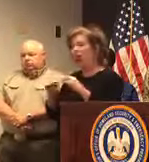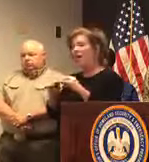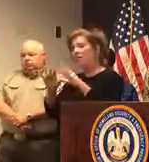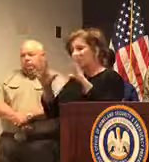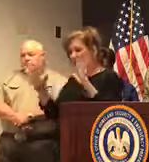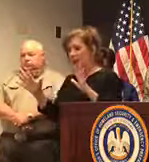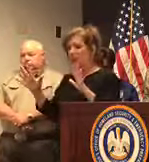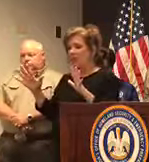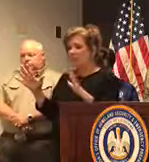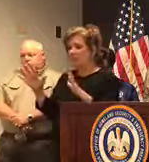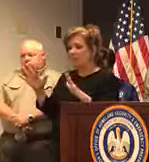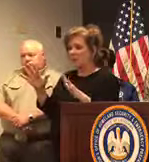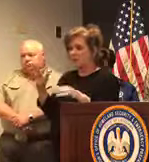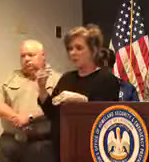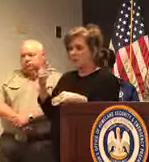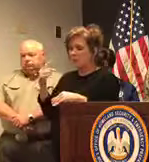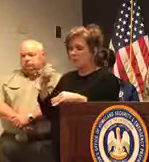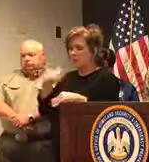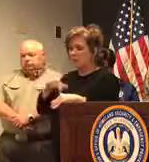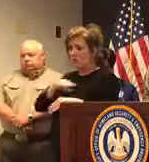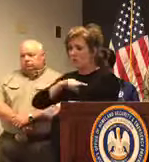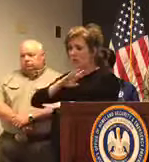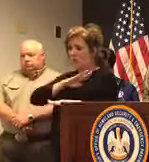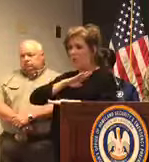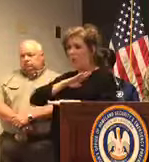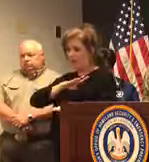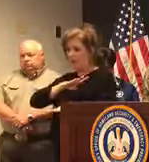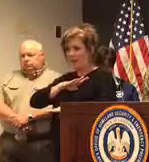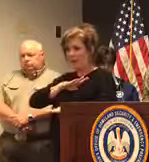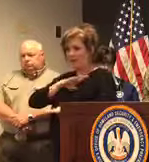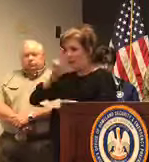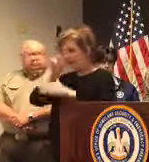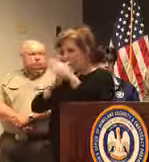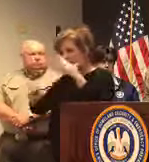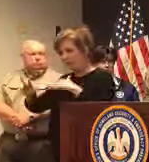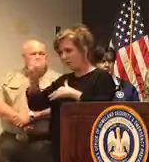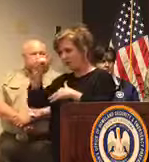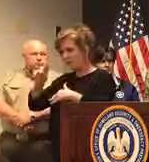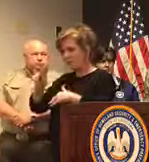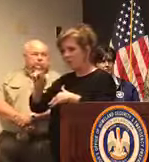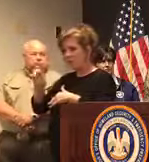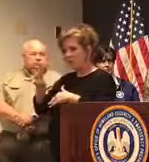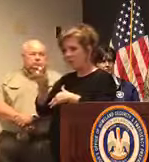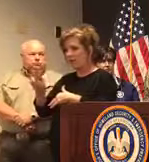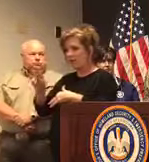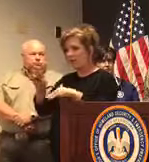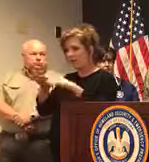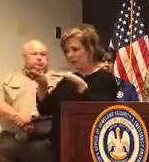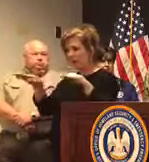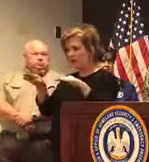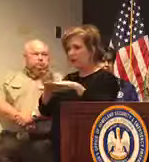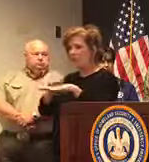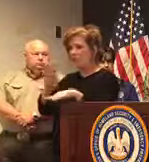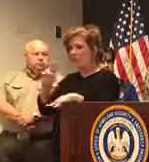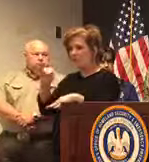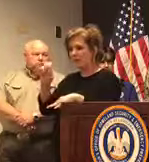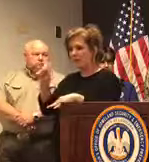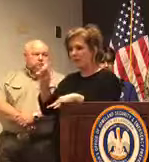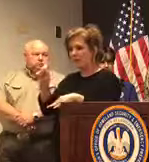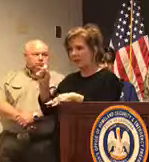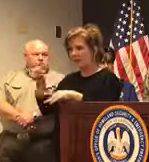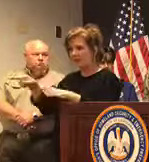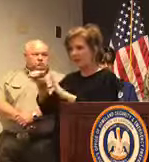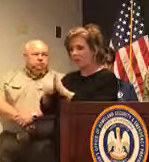we are relieved that the forecast for the river level on the Mississippi in